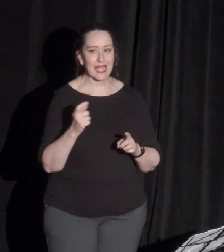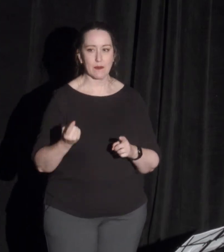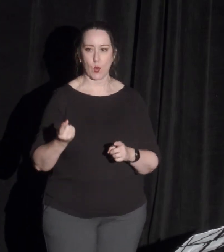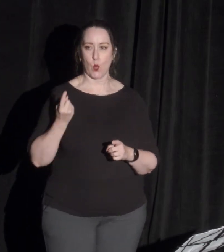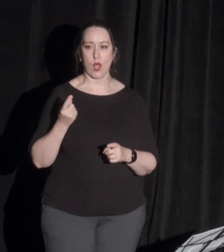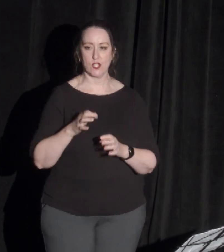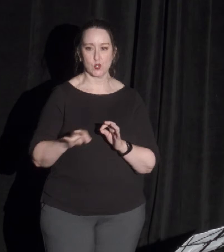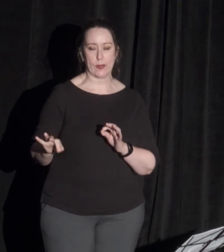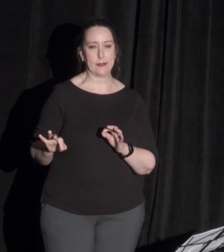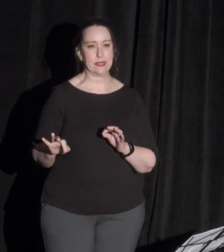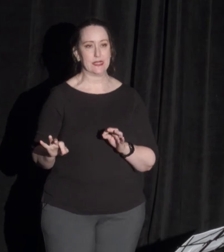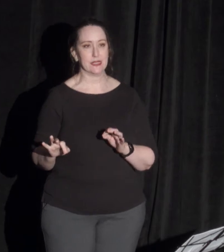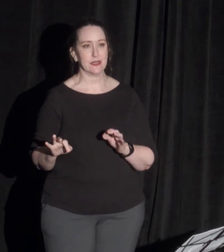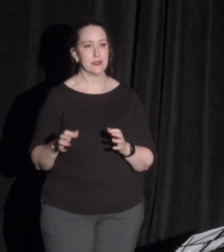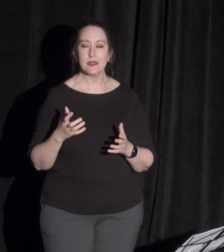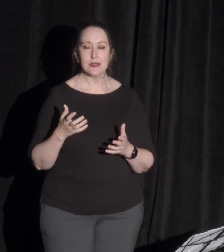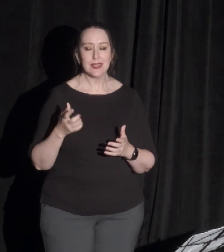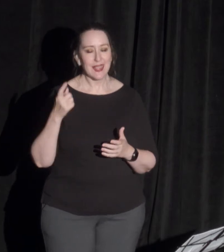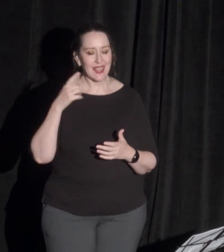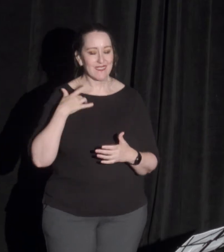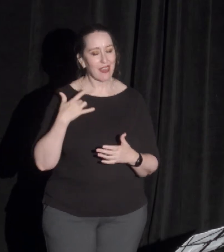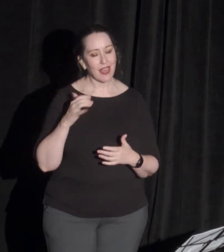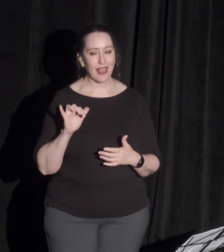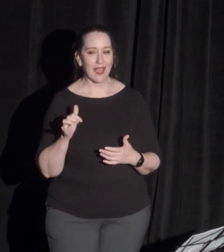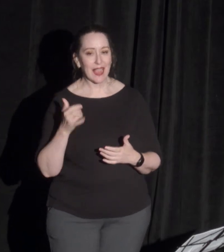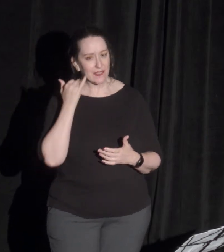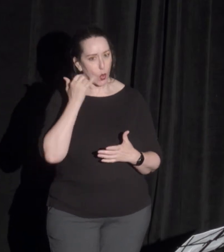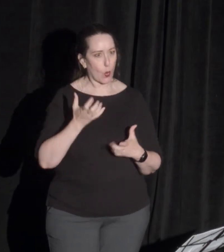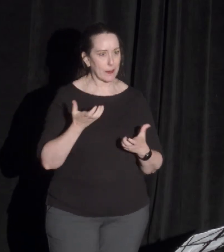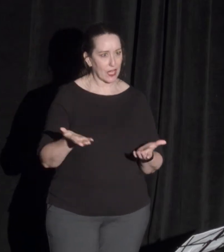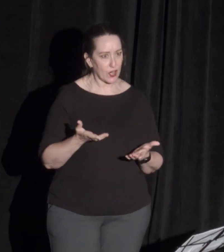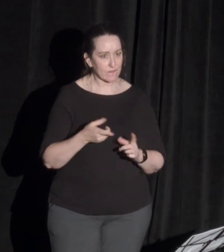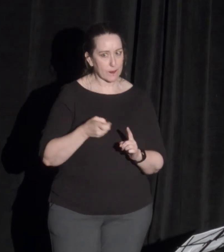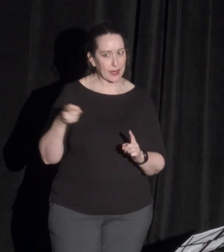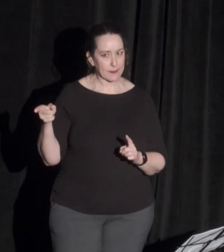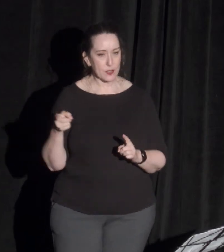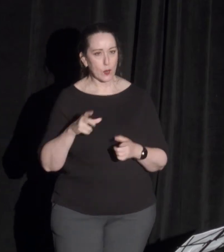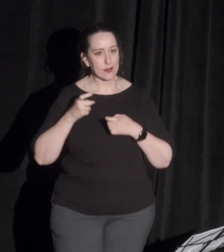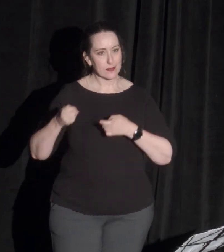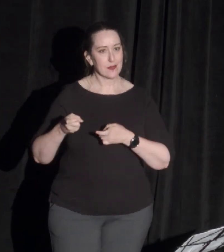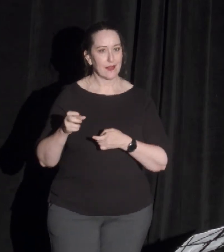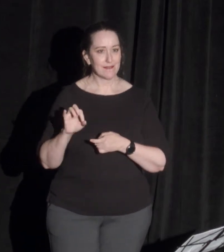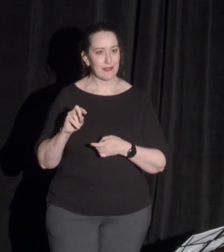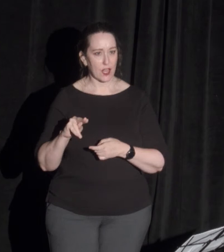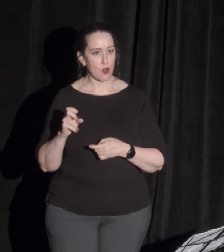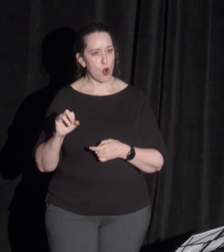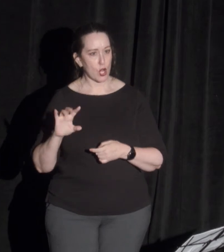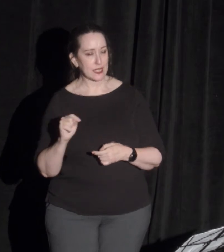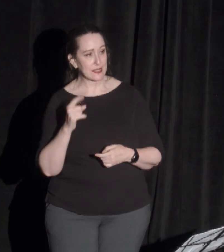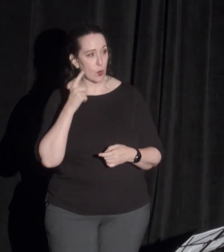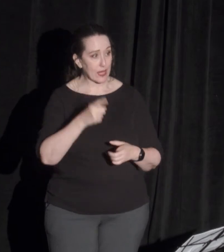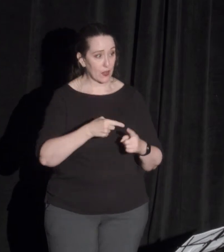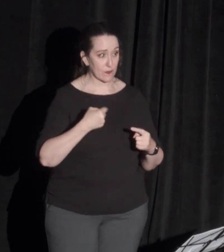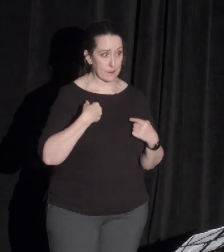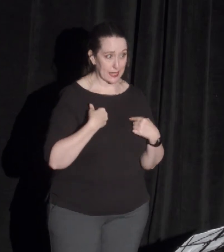script because he felt that if you wanted to hear from him, you would give him Fan Artist, and if you wanted to hear from me, you'd give us